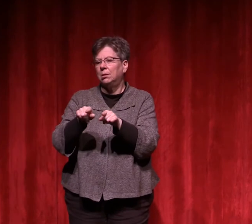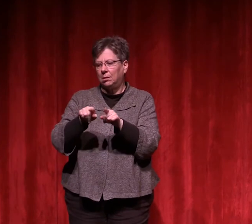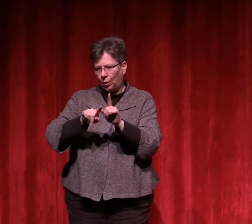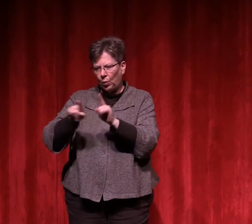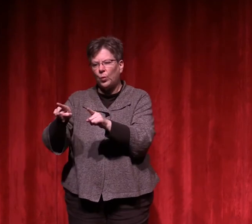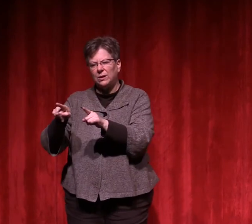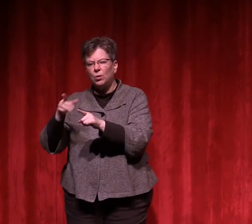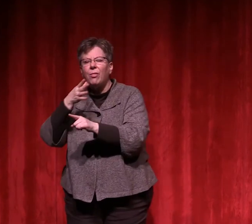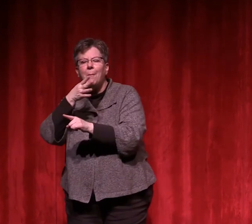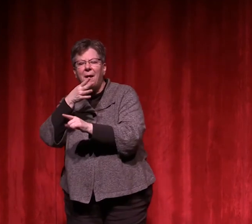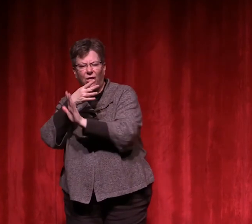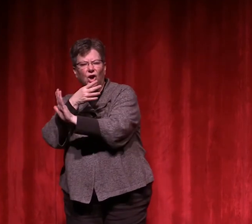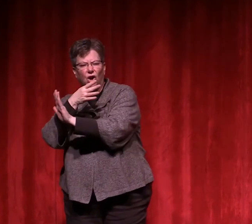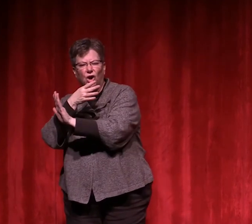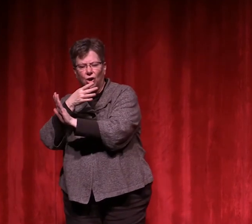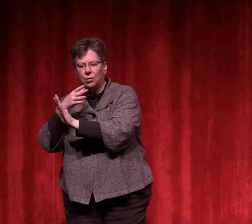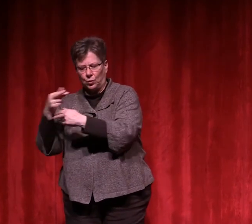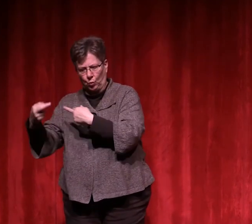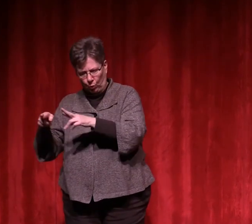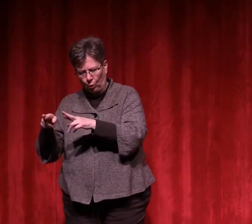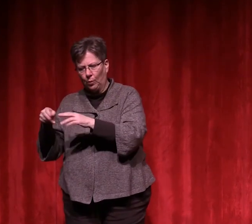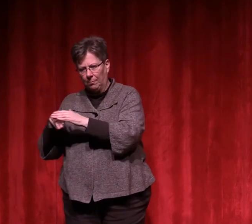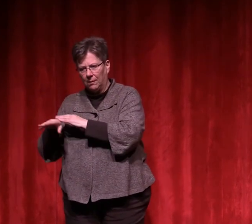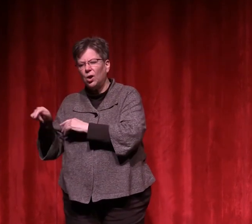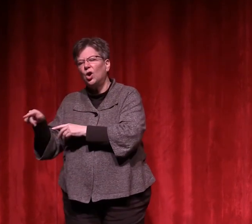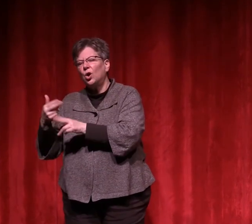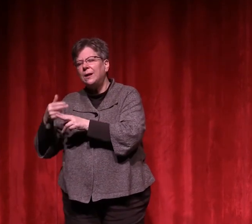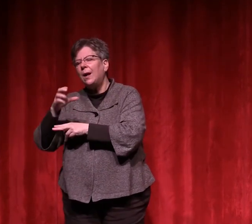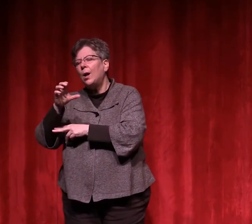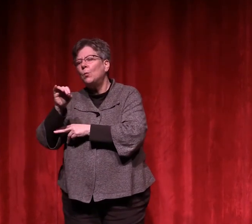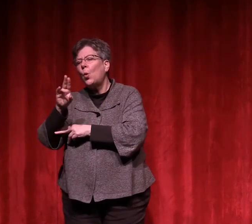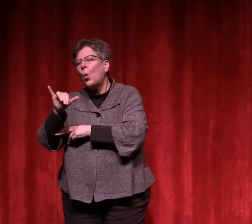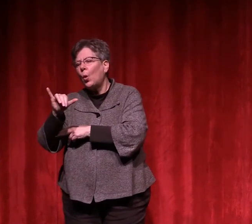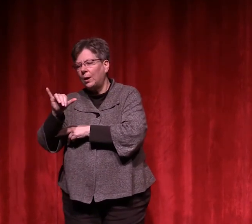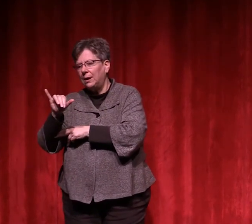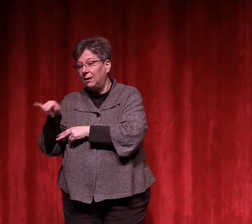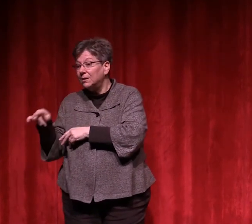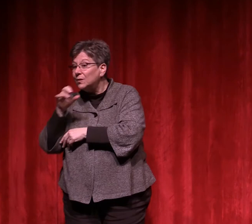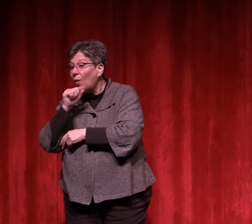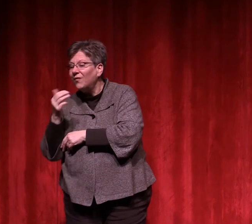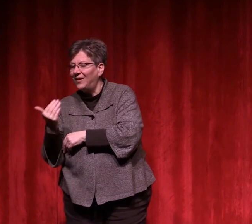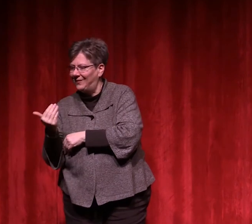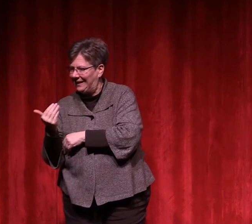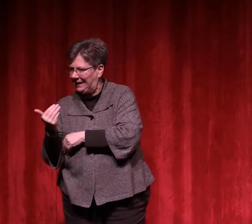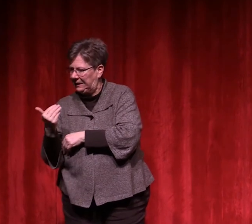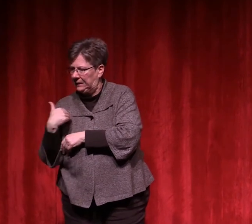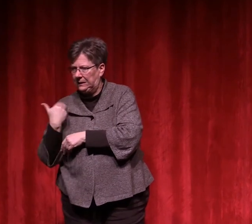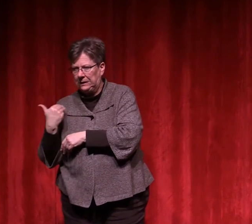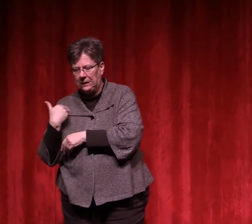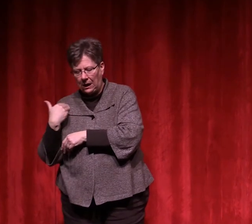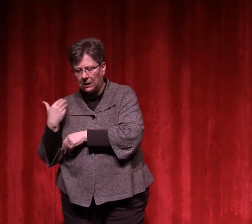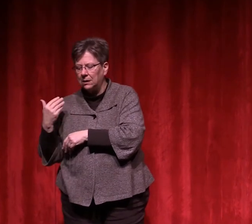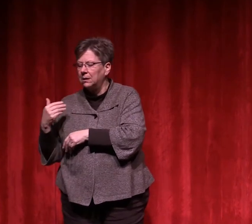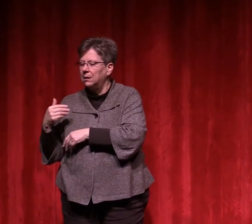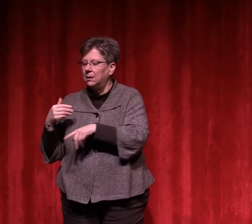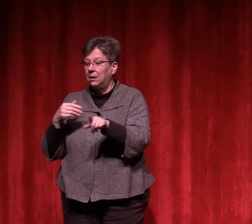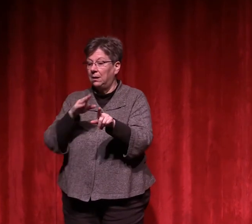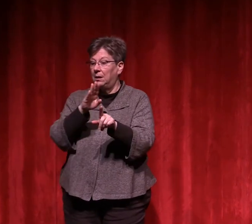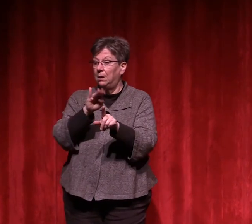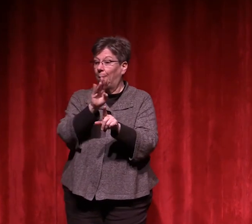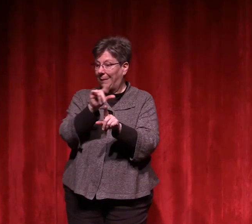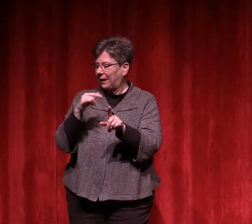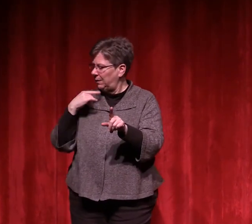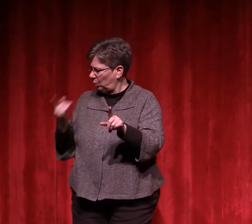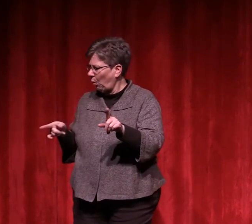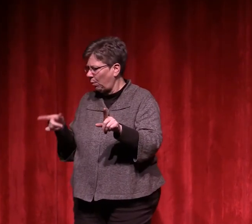Corey's room. Corey was the birth mother. She was 15 years old. And Becky said to this